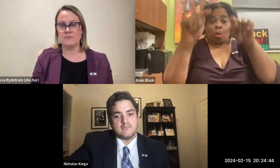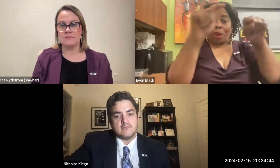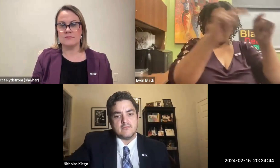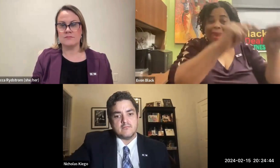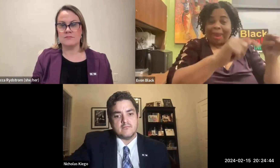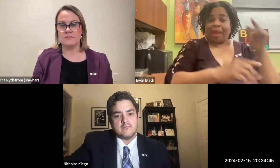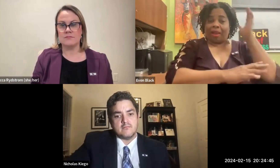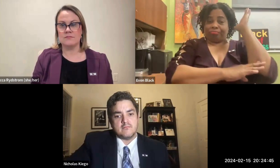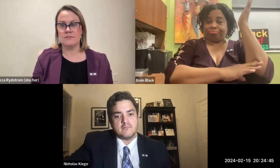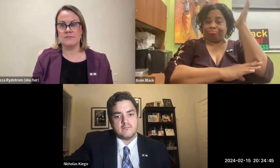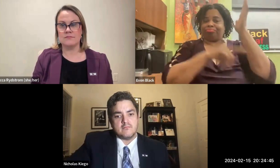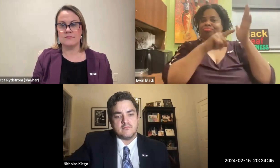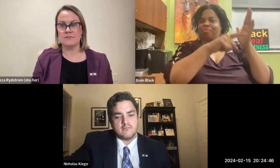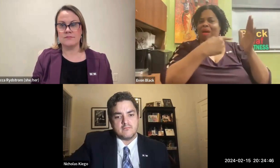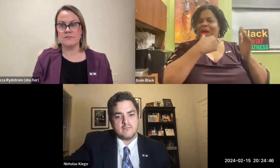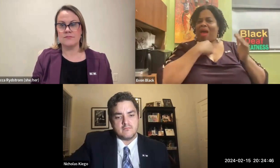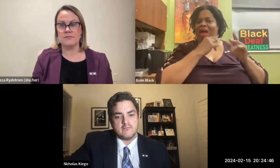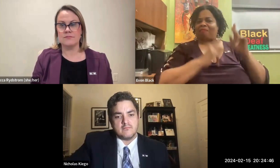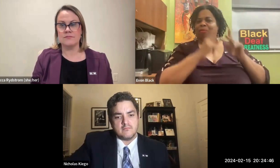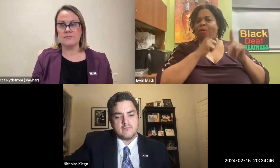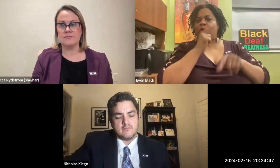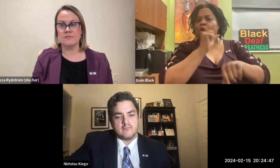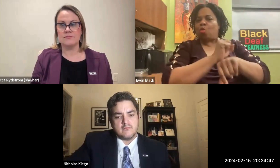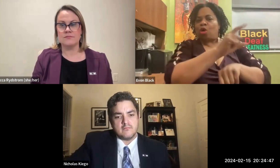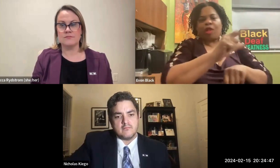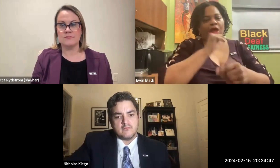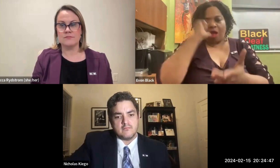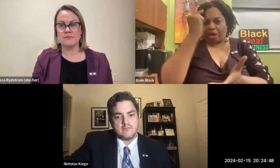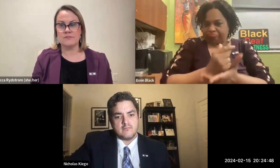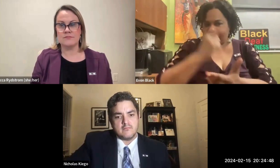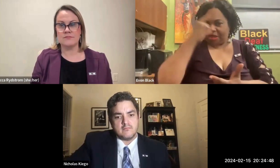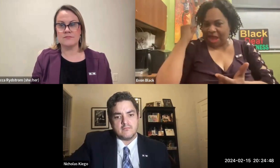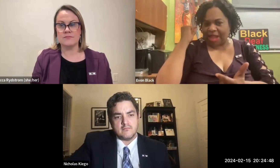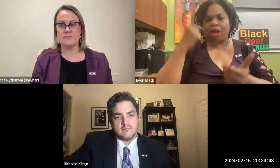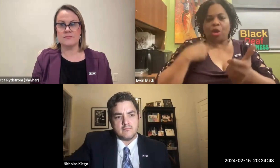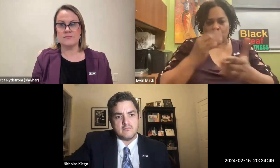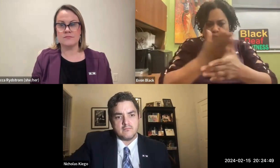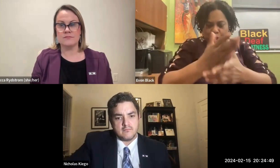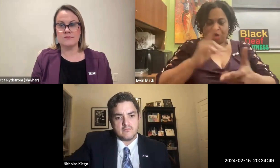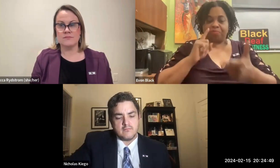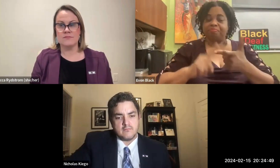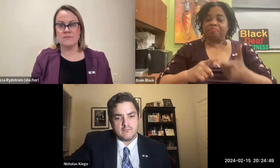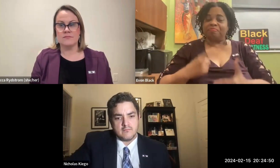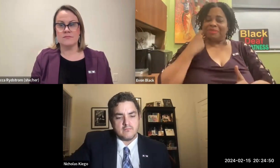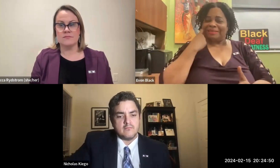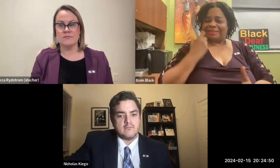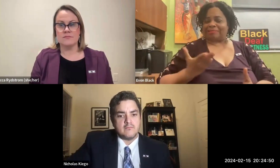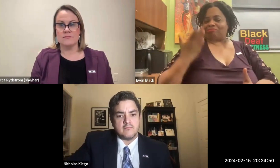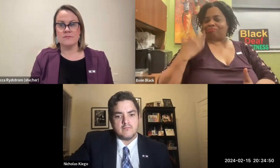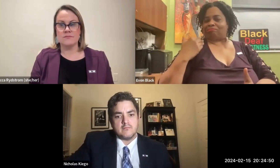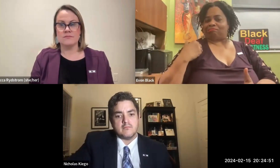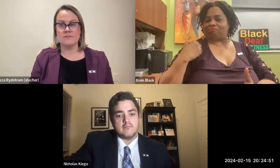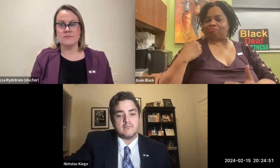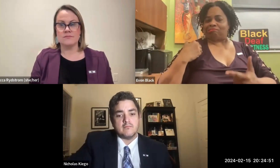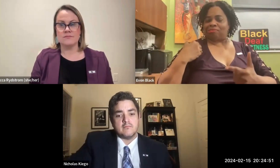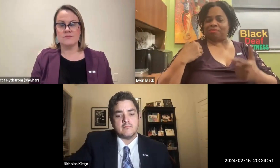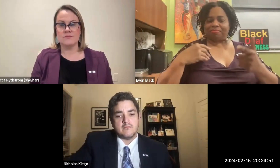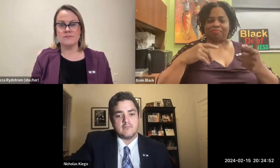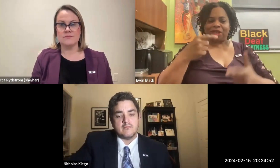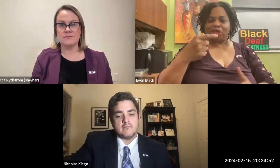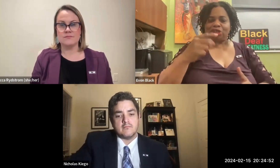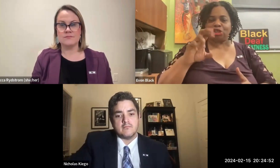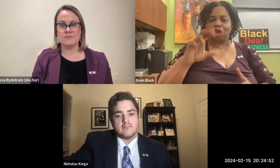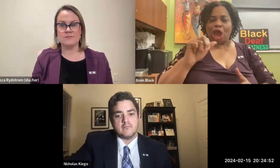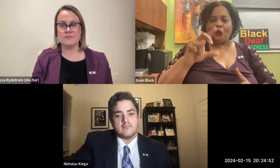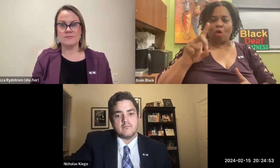a few efforts where we are actually going and making presentations. We know that there are people who didn't go to Gallaudet, and we want them to hear